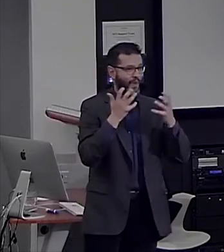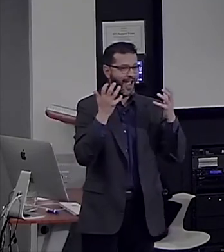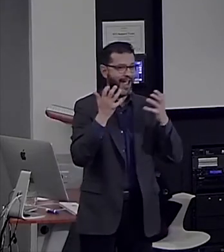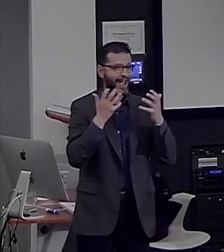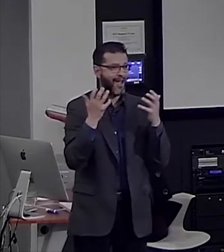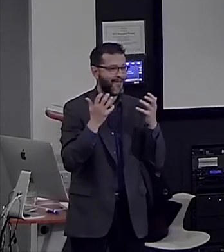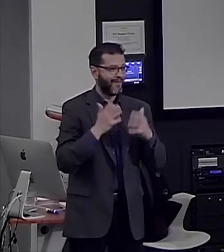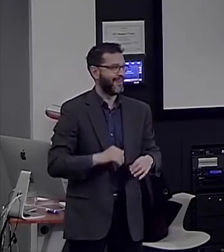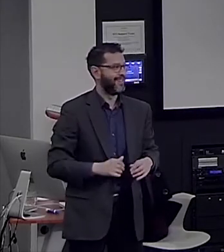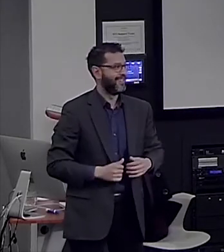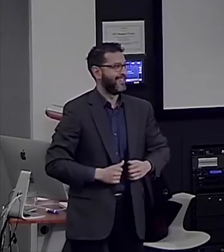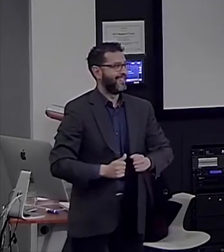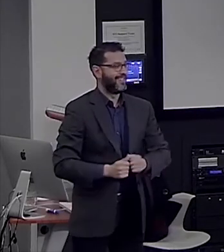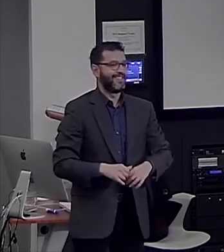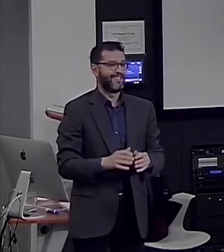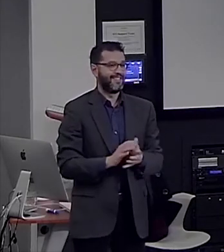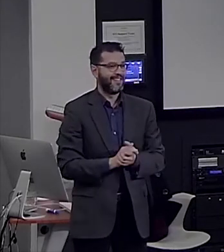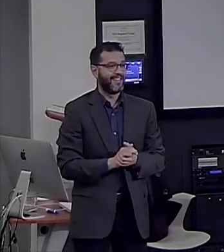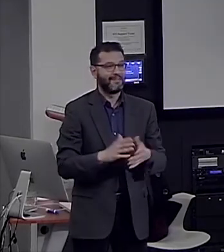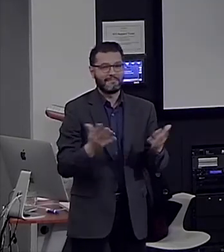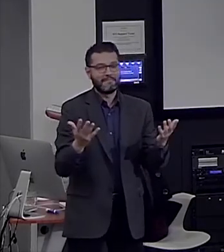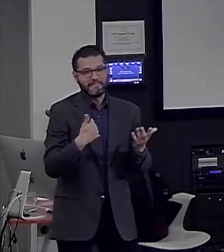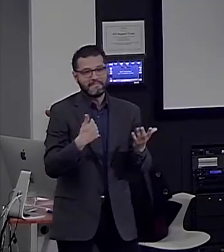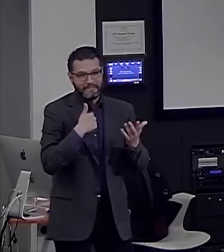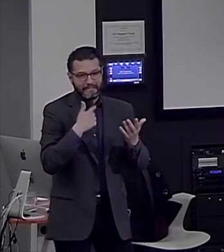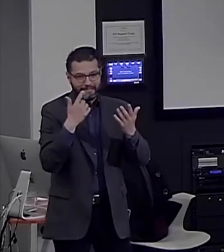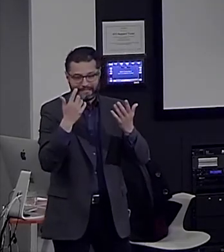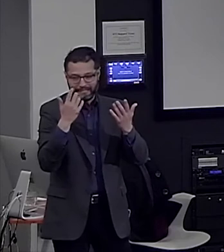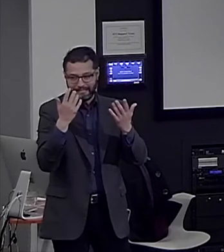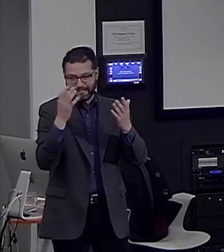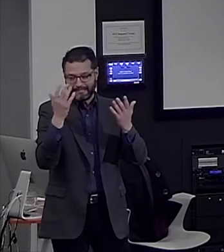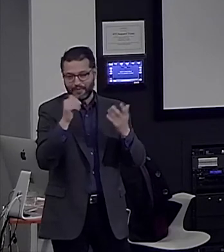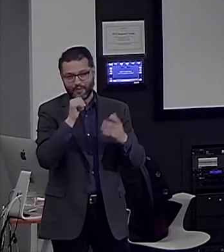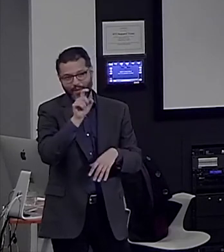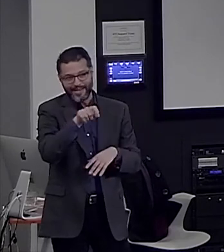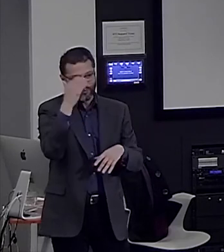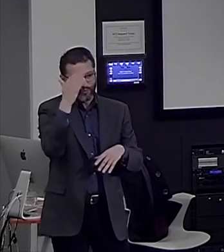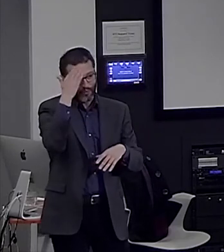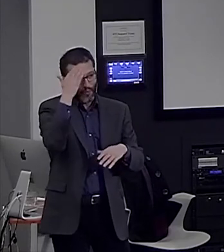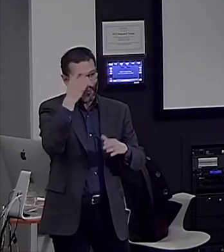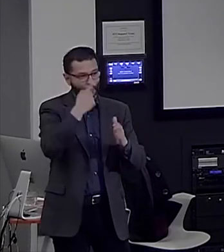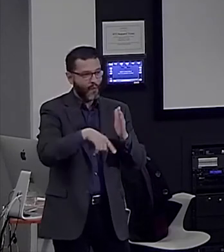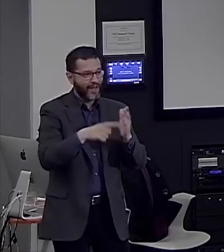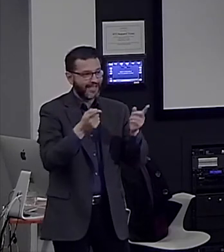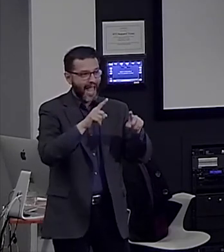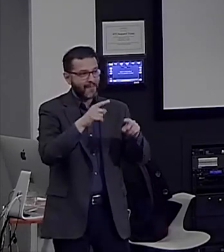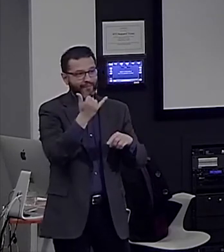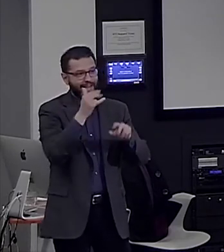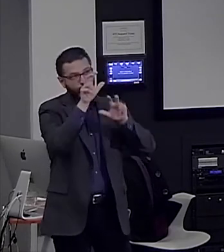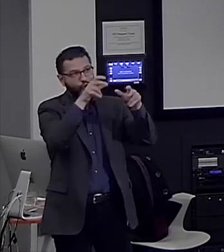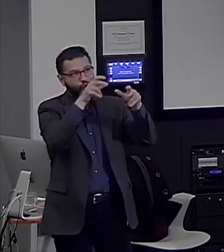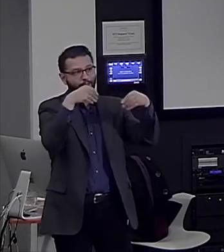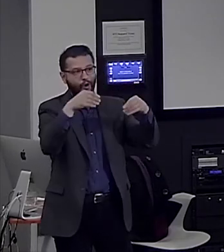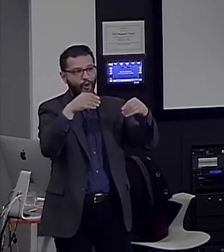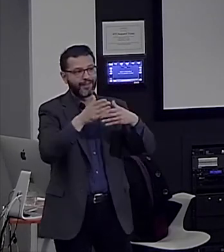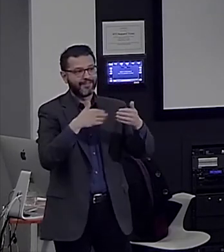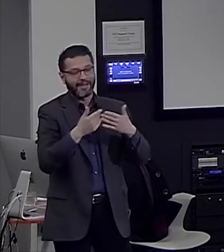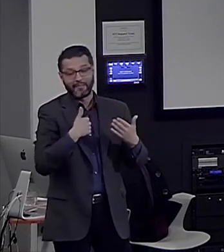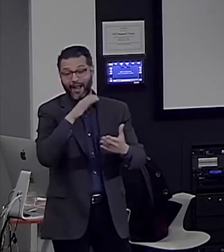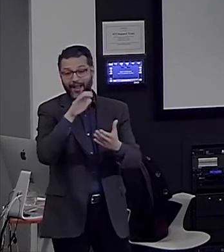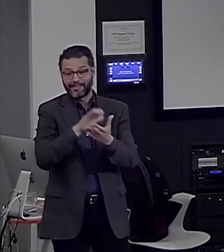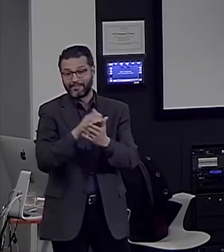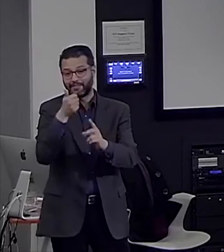I don't really know what I don't need to know what the NASDAQ is doing even though my husband's a